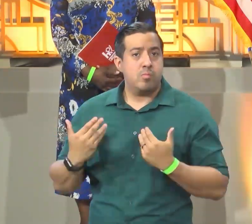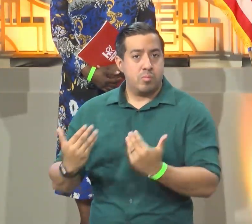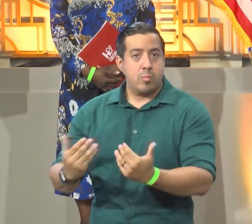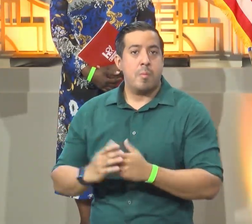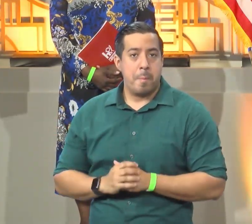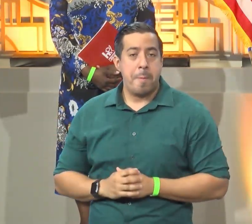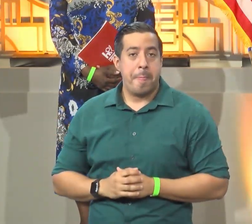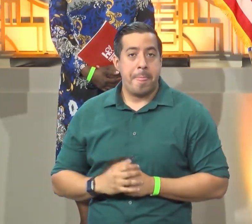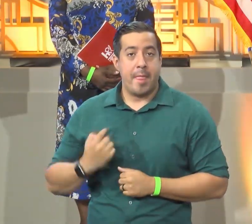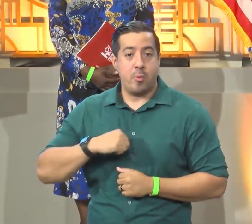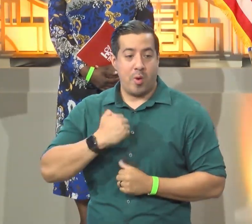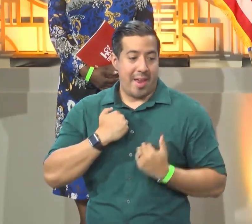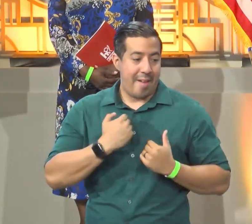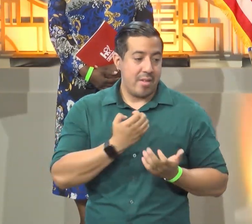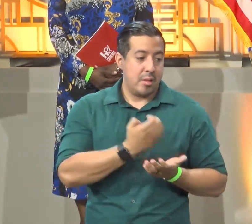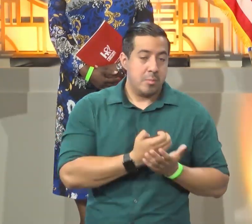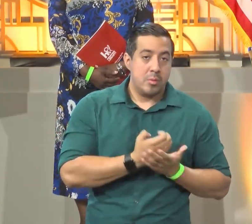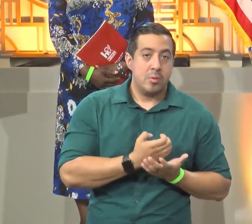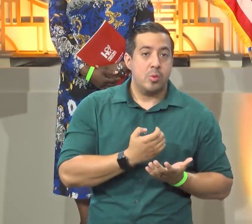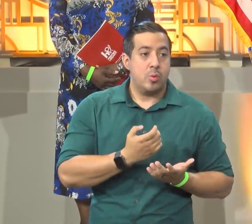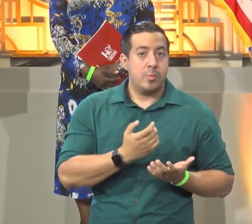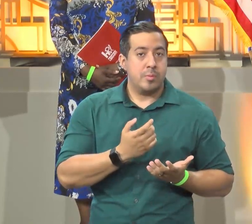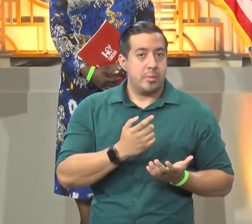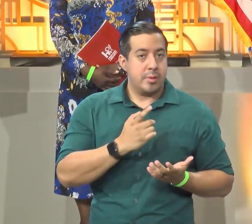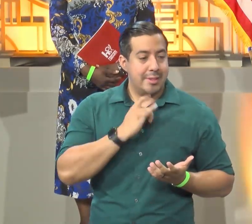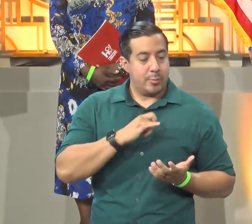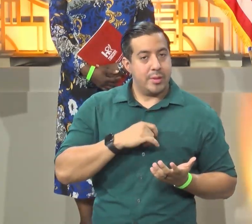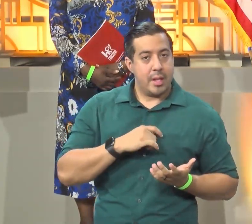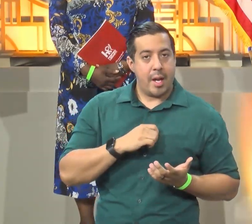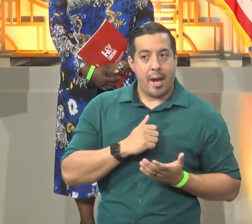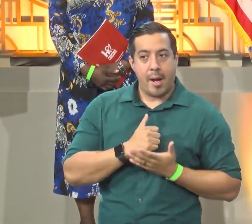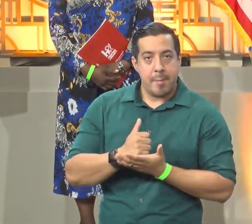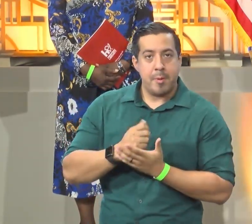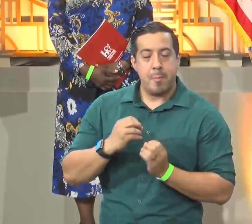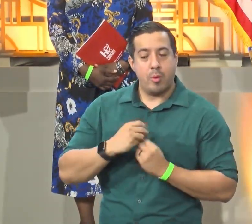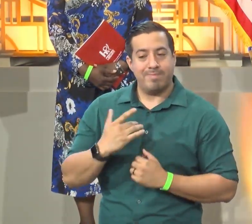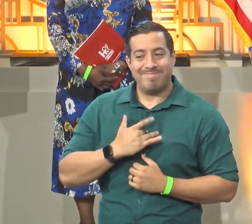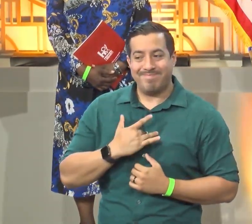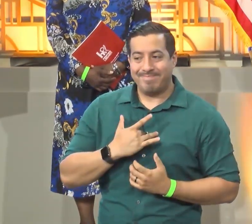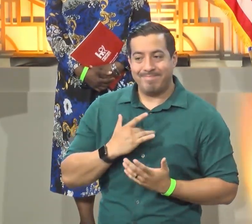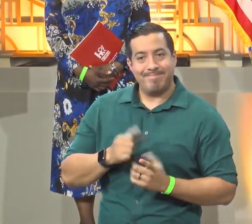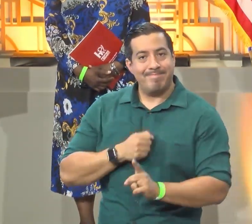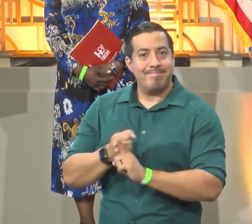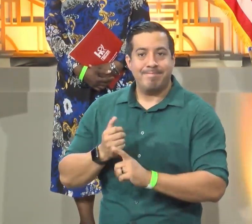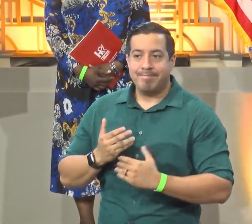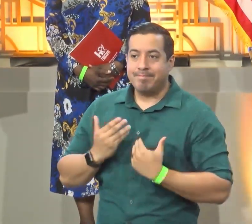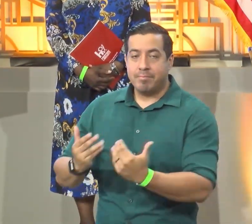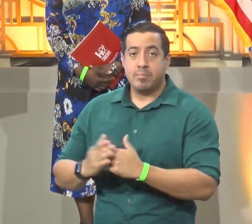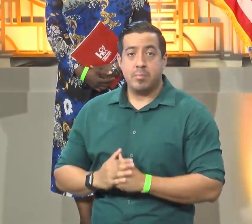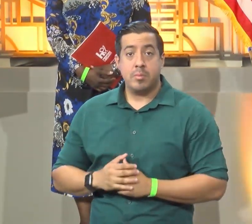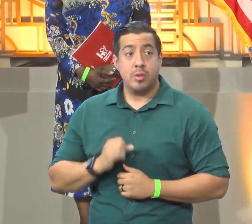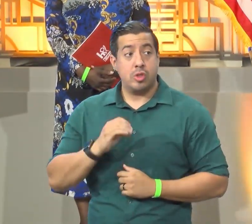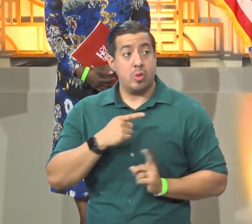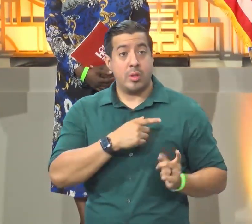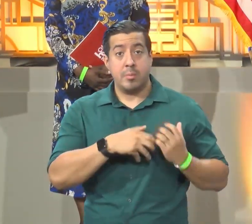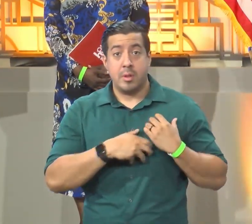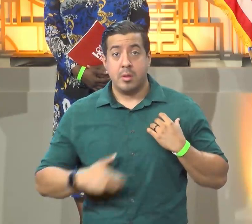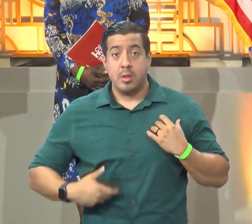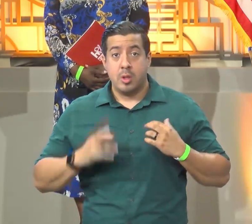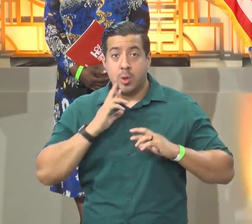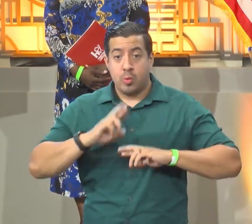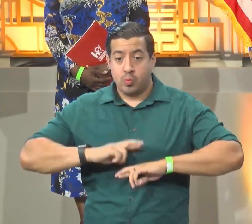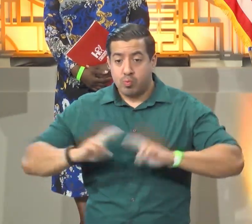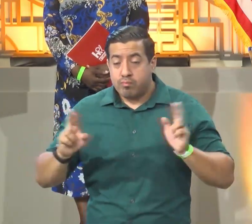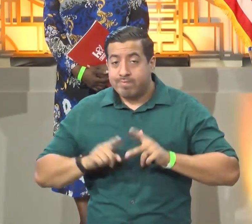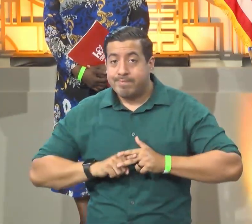an economic and moral imperative to act. And Mayor Turner, to jumpstart the implementation of